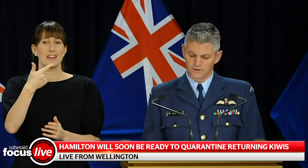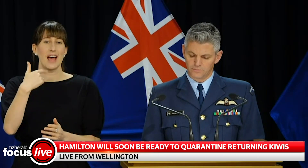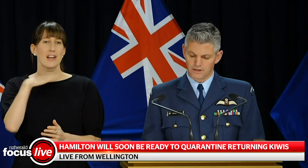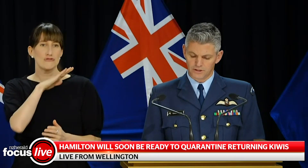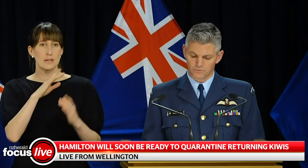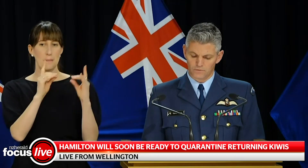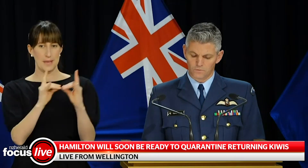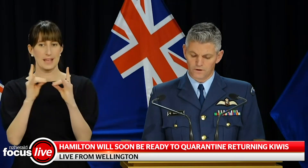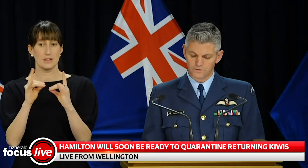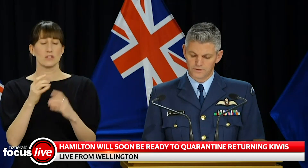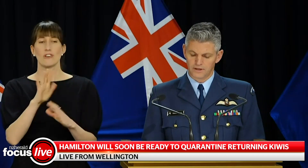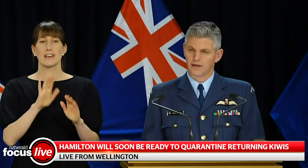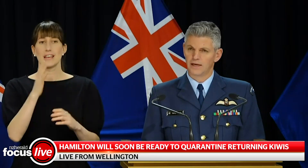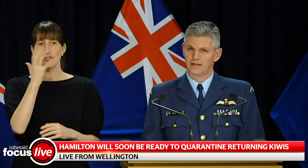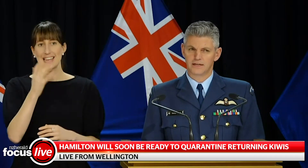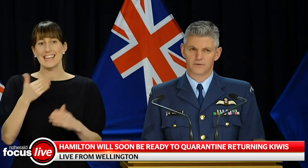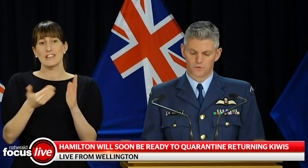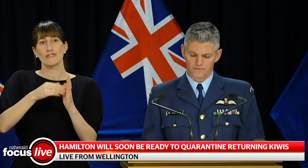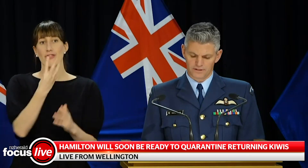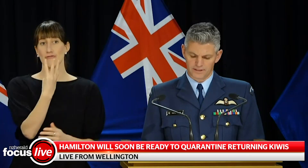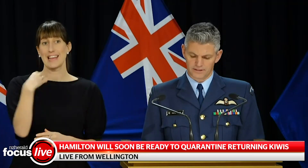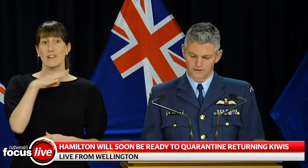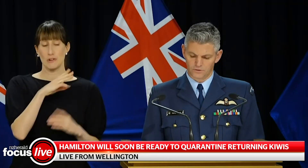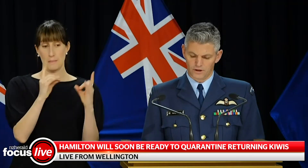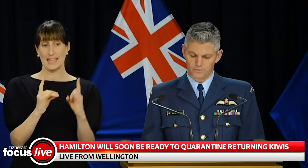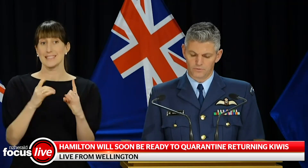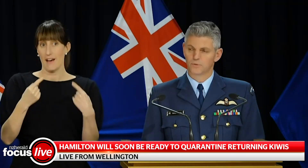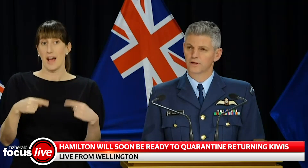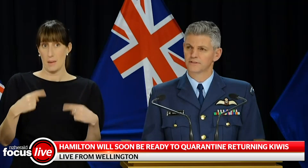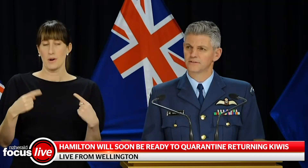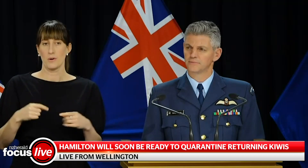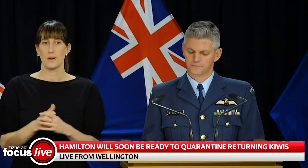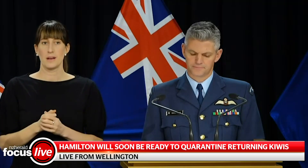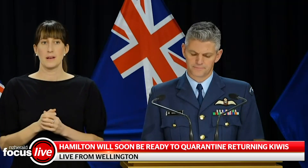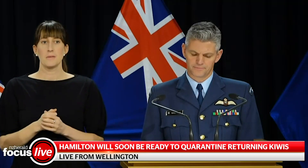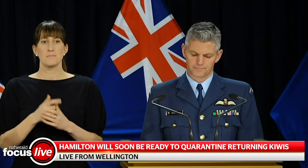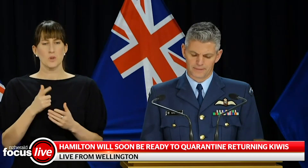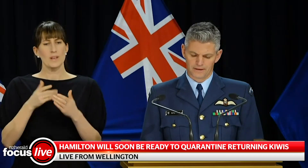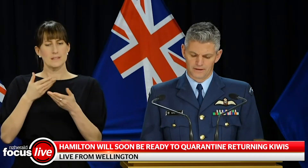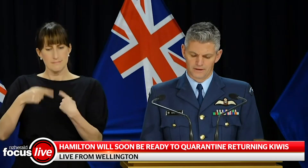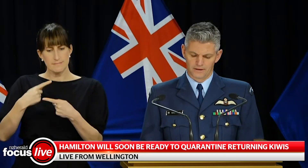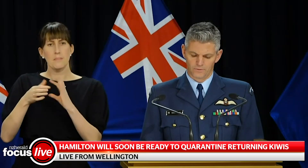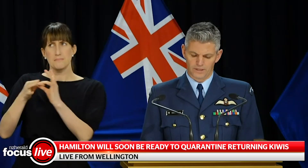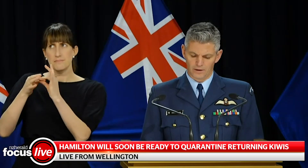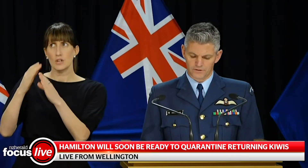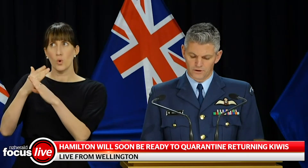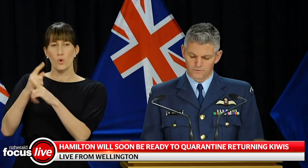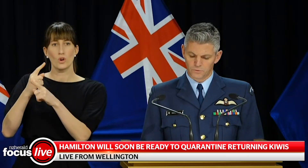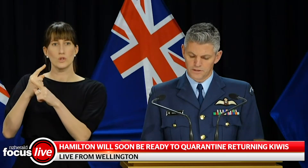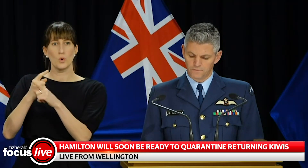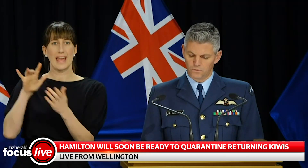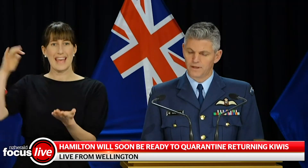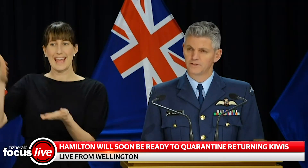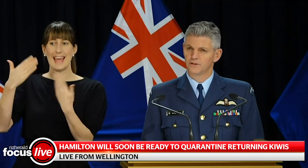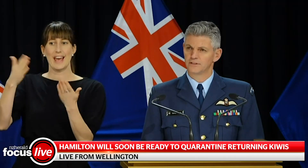New Zealand on managing arrival flows and how the private sector could help with booking systems. We now have a total